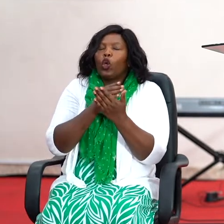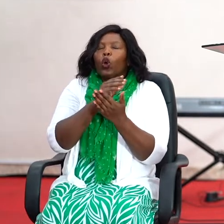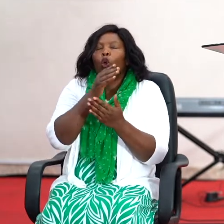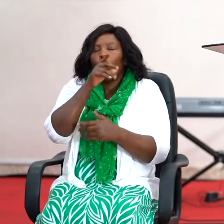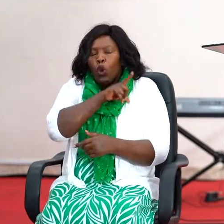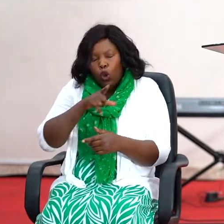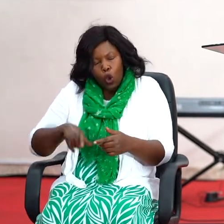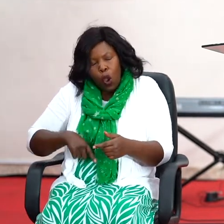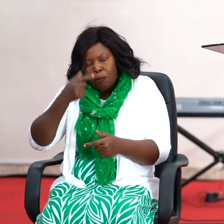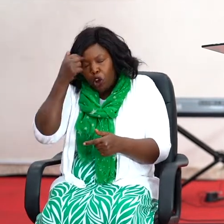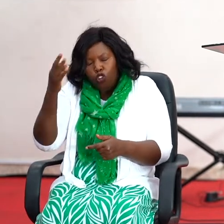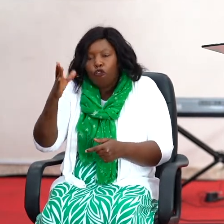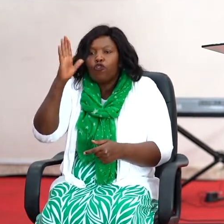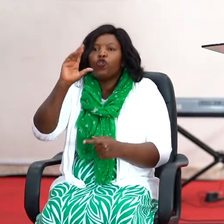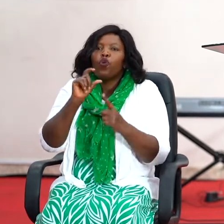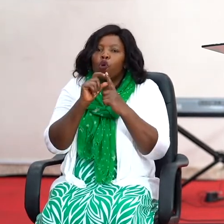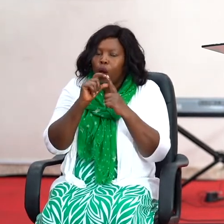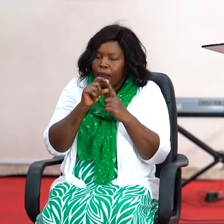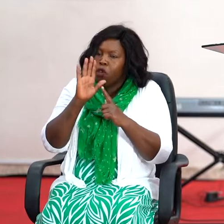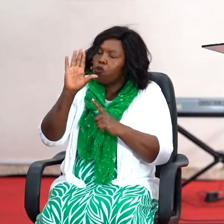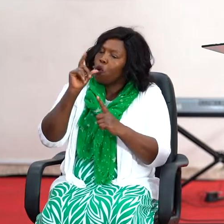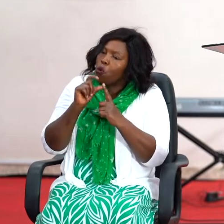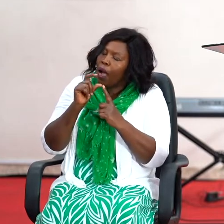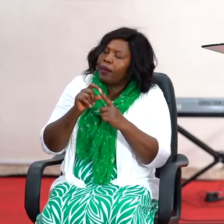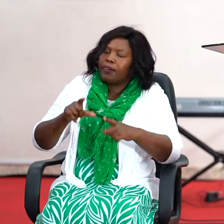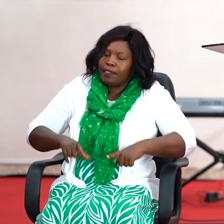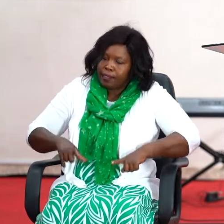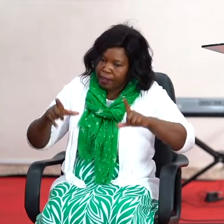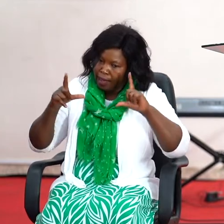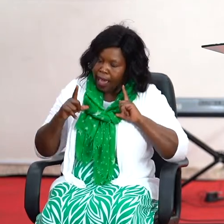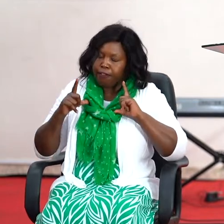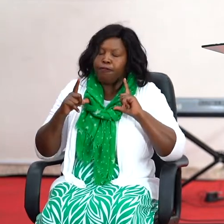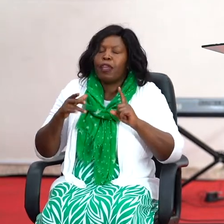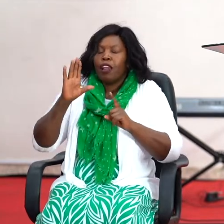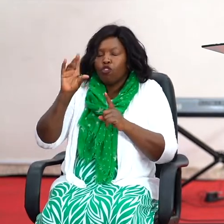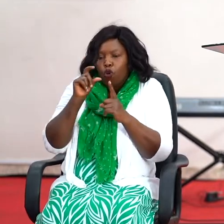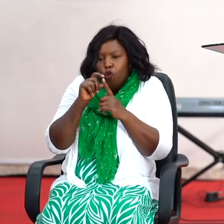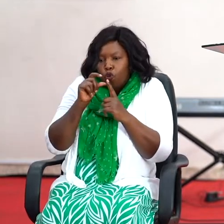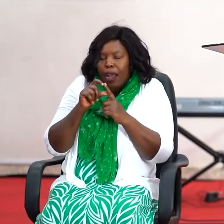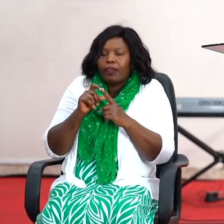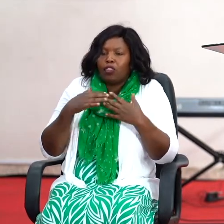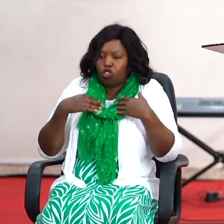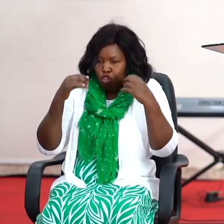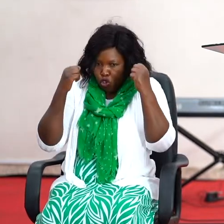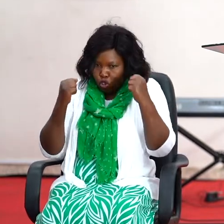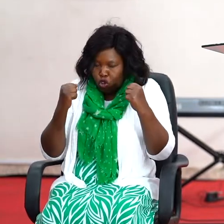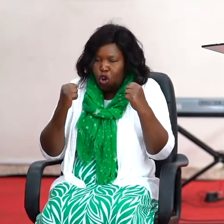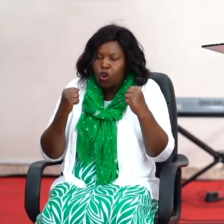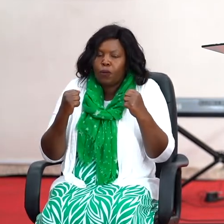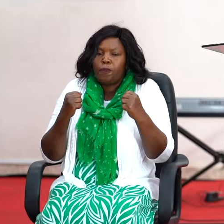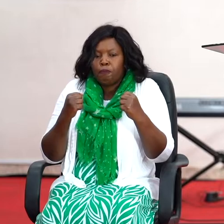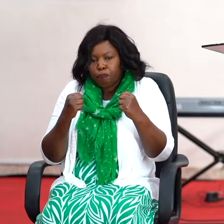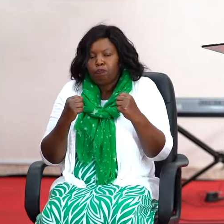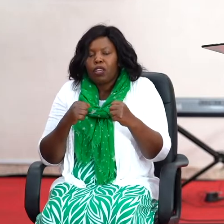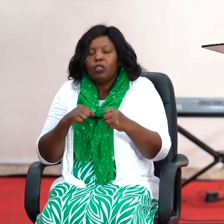because of your word. Your word is life, and your word it's able even to discern the thoughts